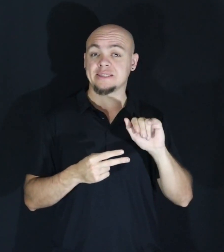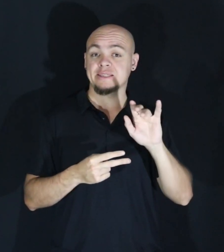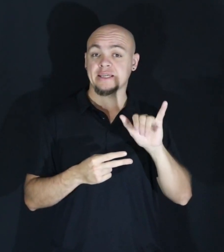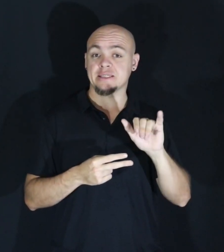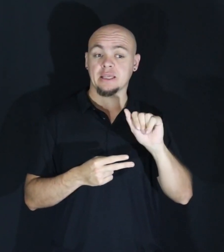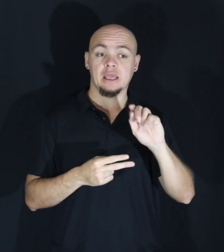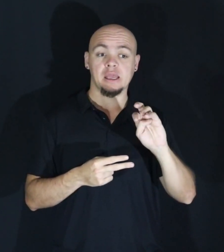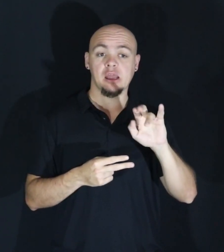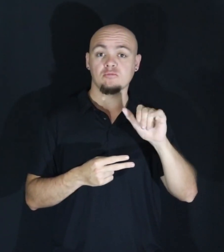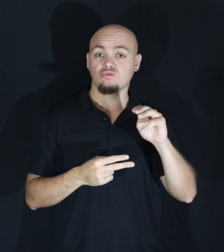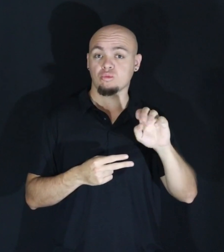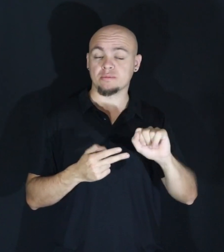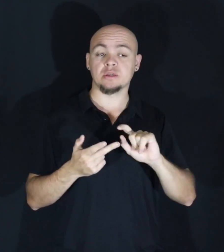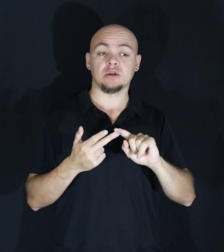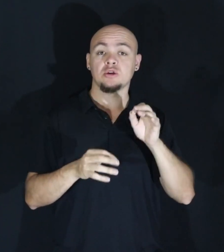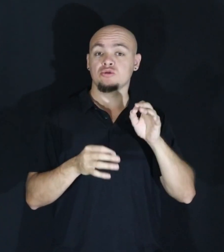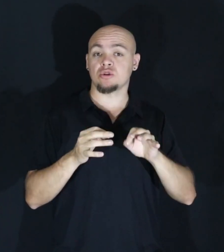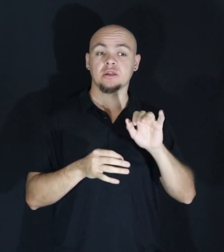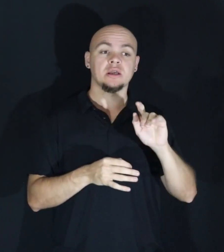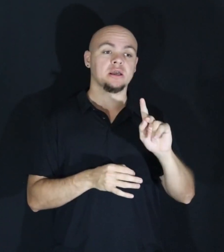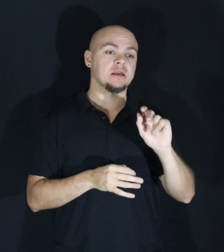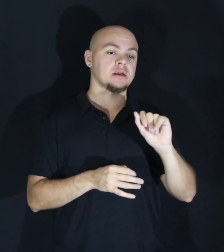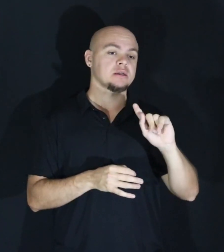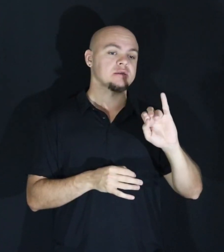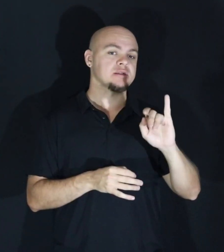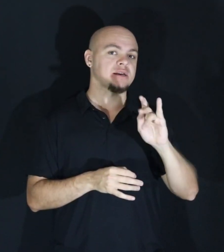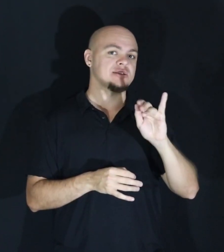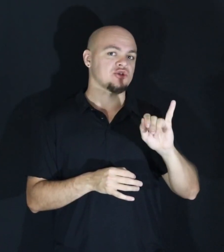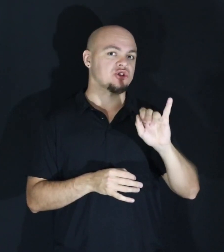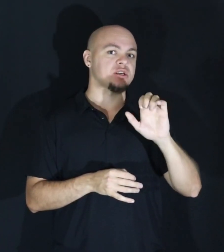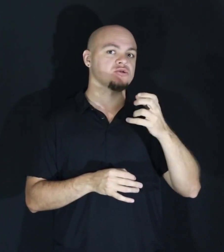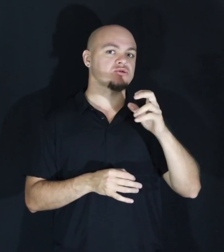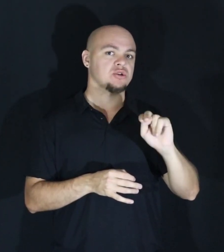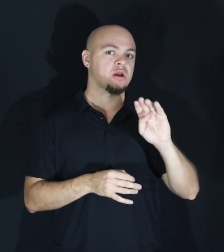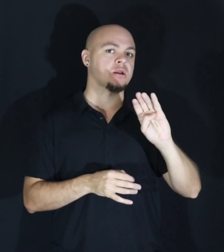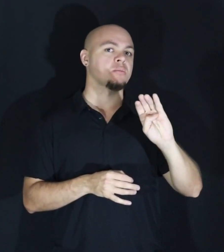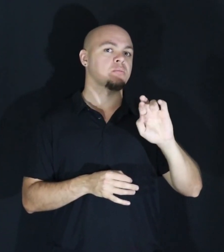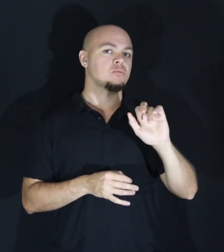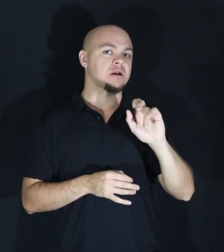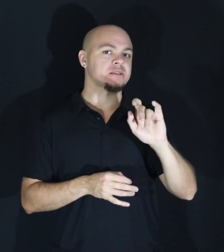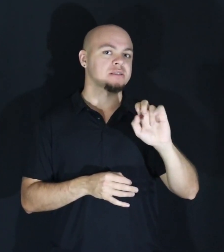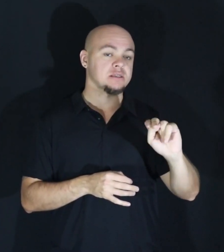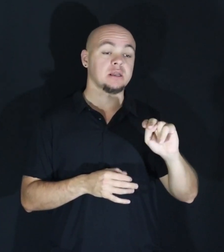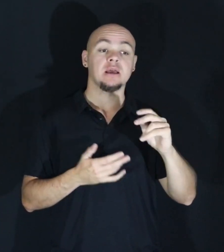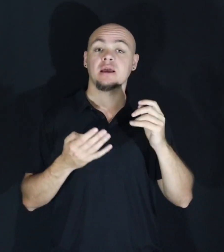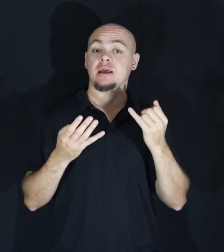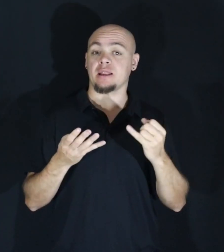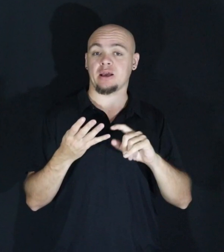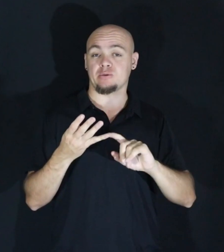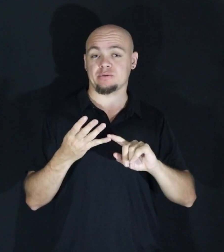Abrams, Judge Ketanji Brown Jackson, and now Teja Smith.